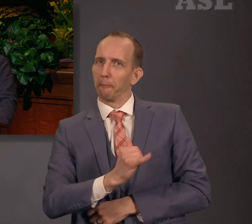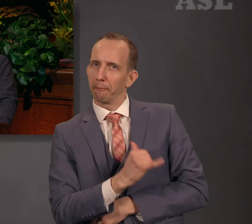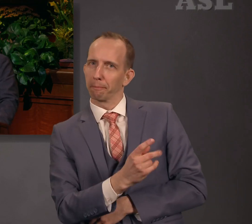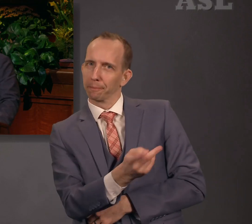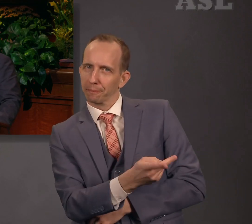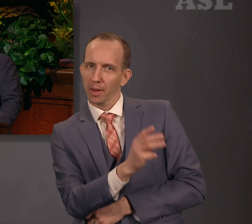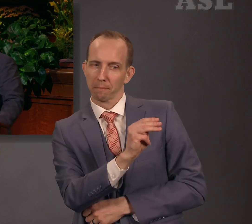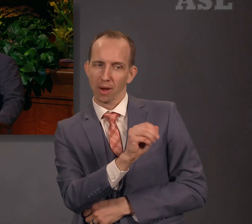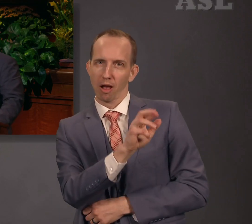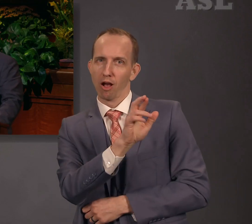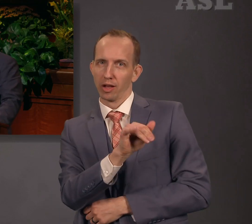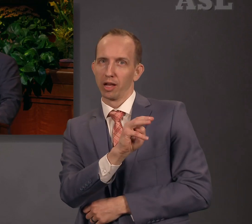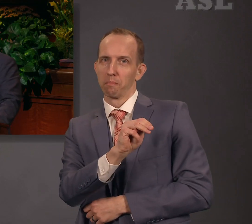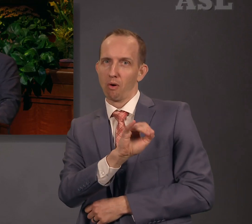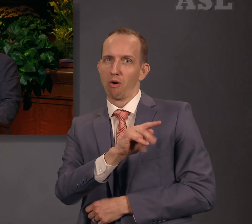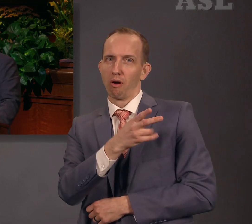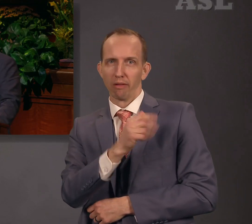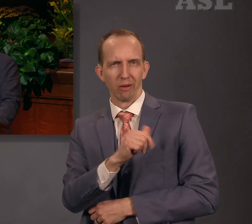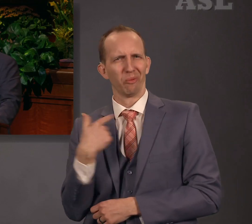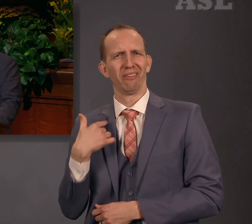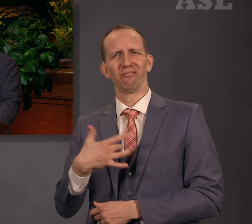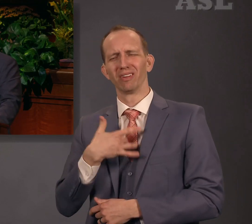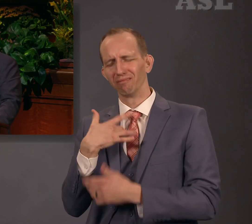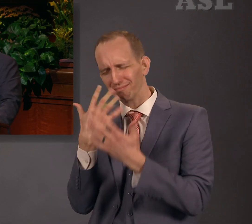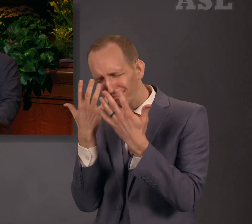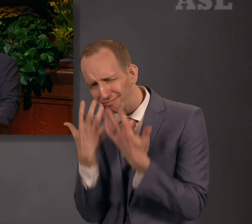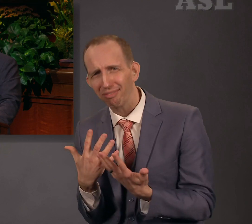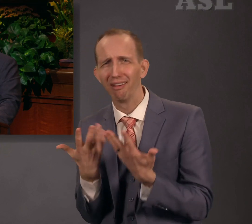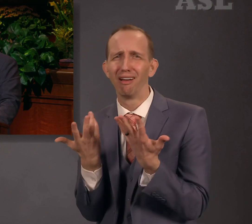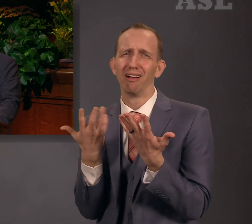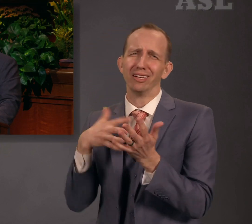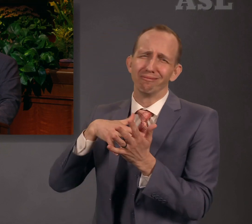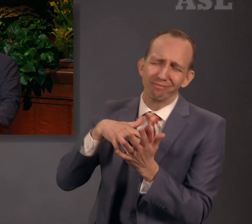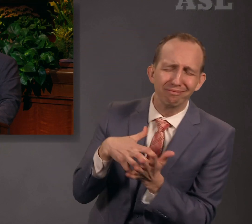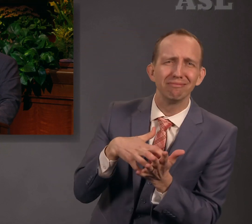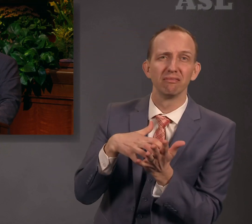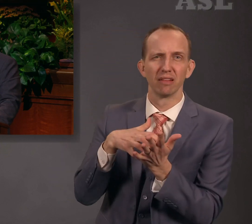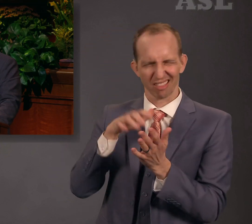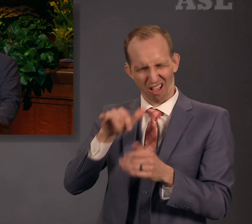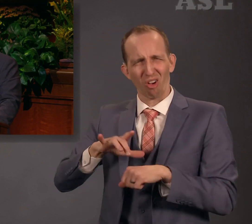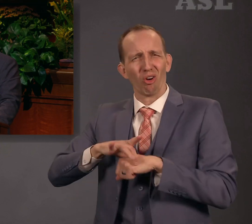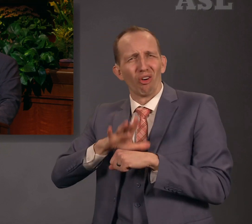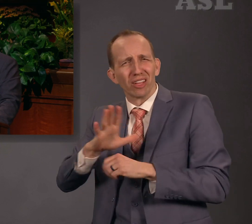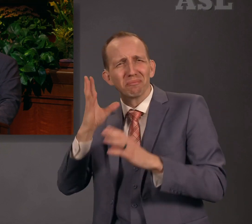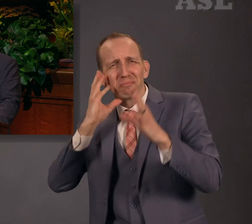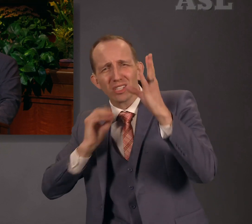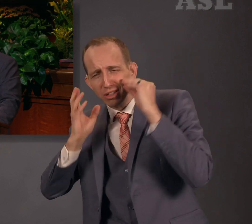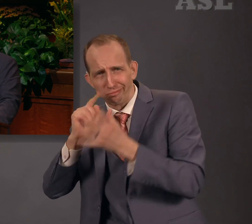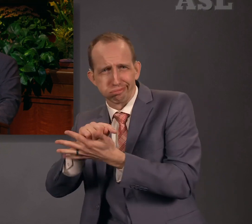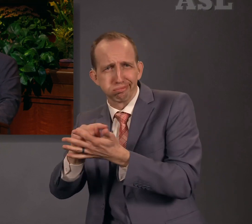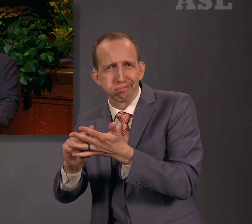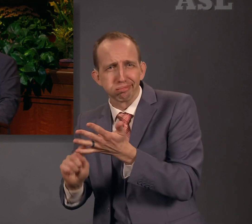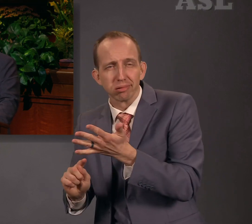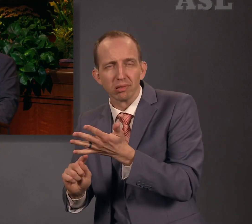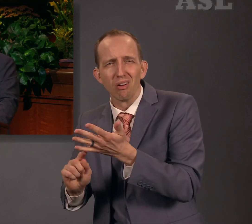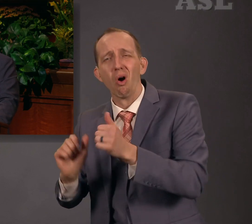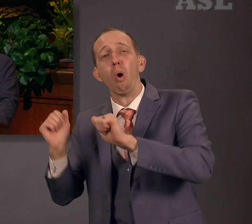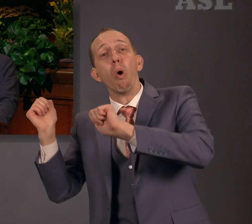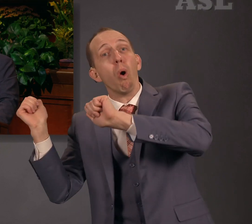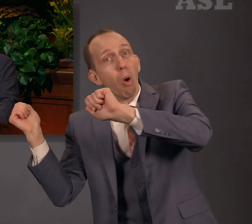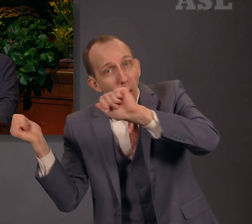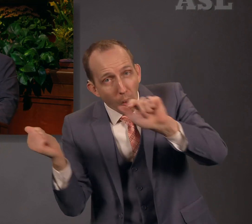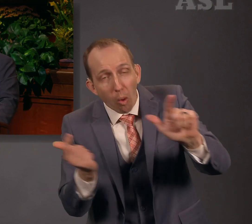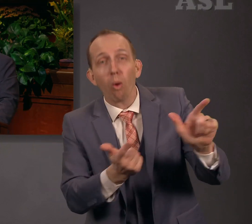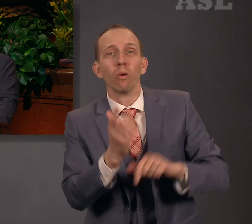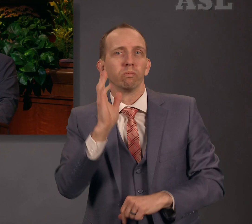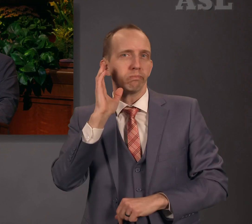Martha, we have the opportunity to experience all of mortality, even sorrow and weakness. Each of us will